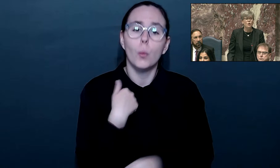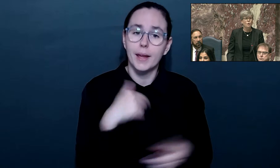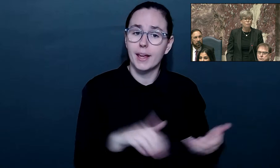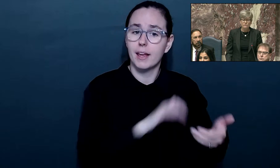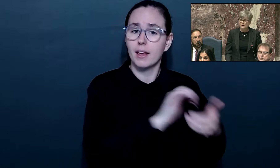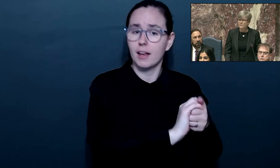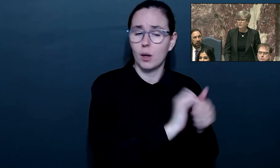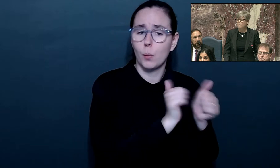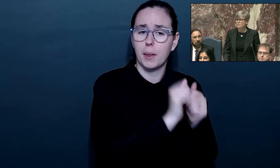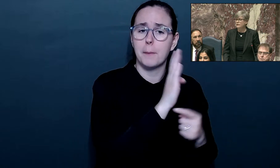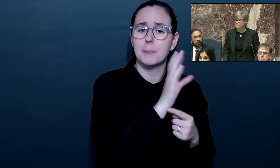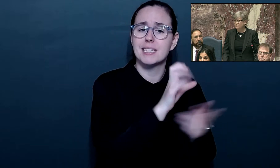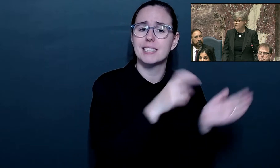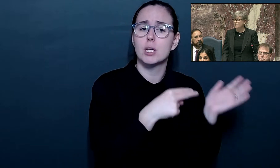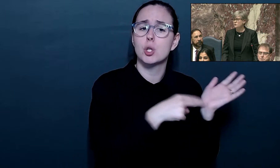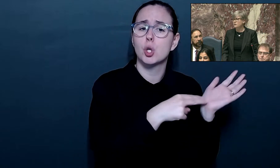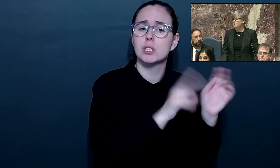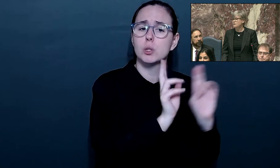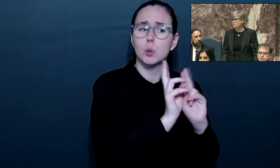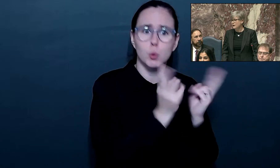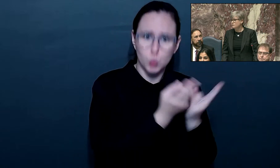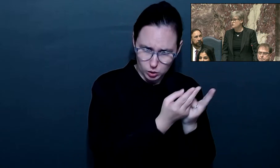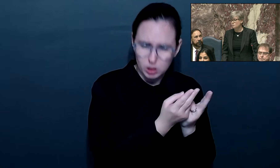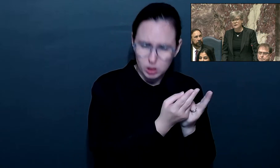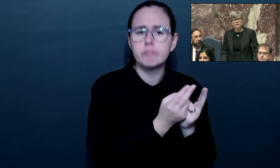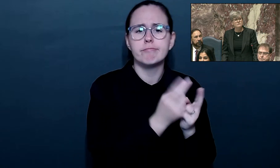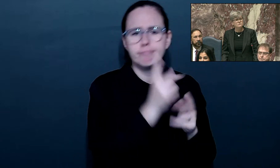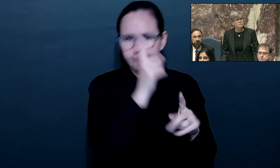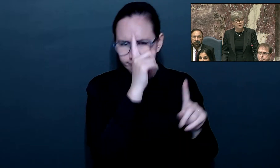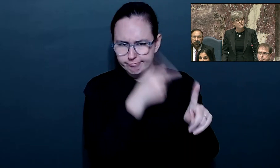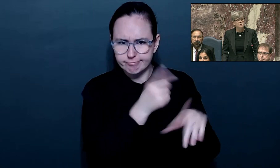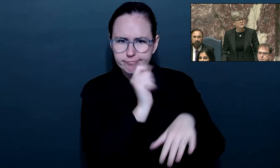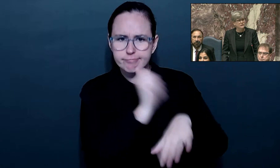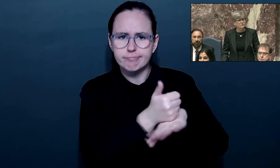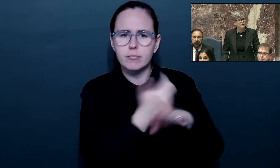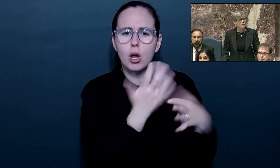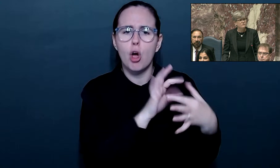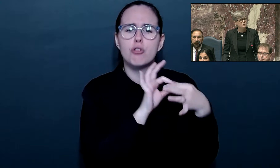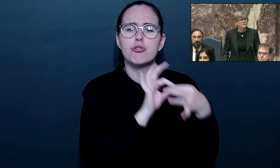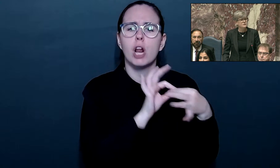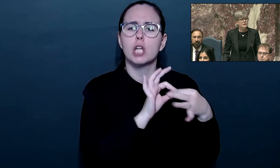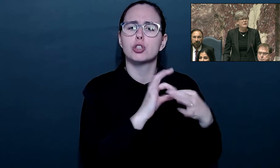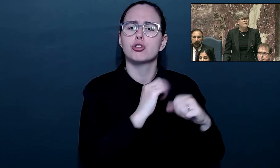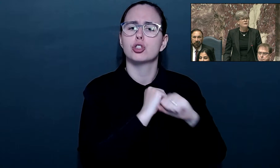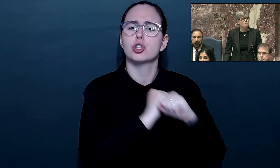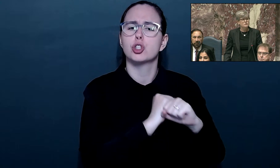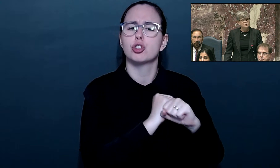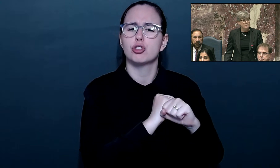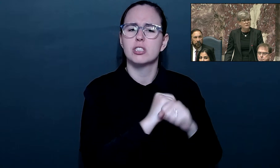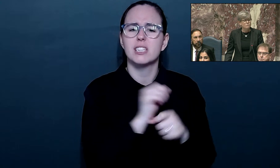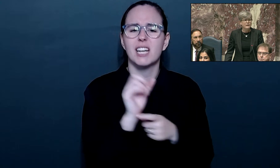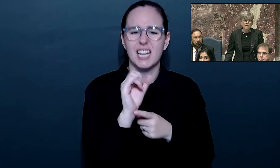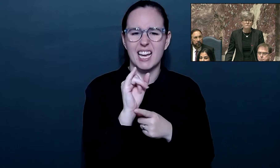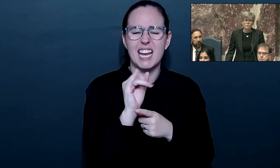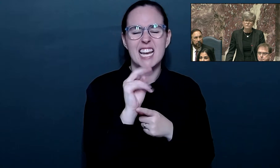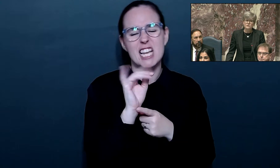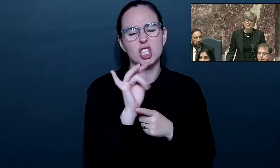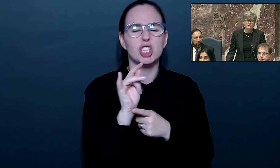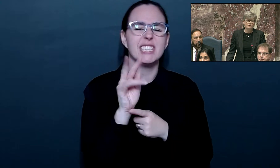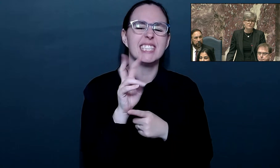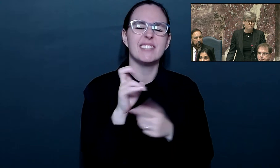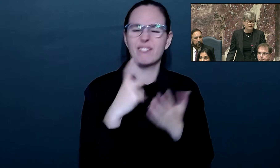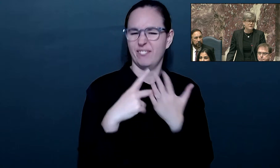program. We've made the commitment and have hired 320 of these relational security officers. Mr. Speaker, we have